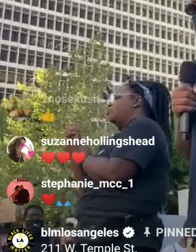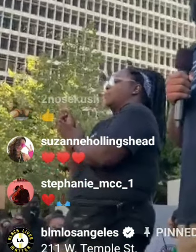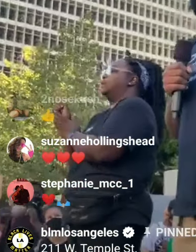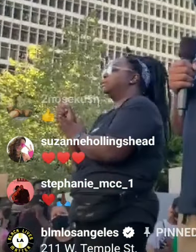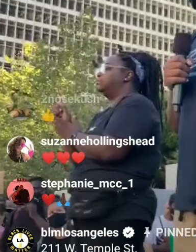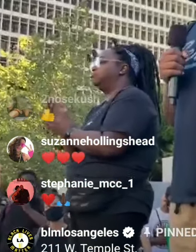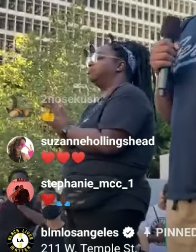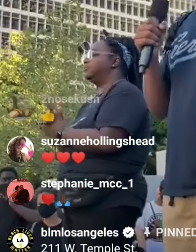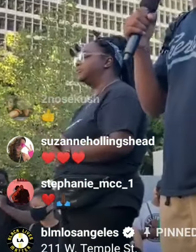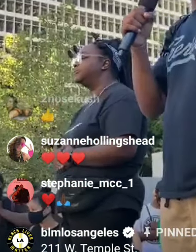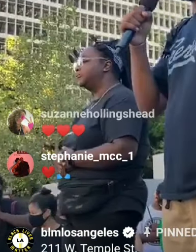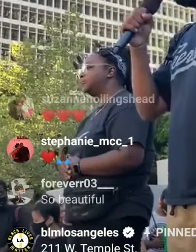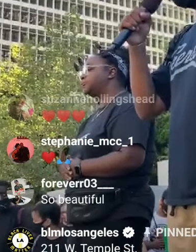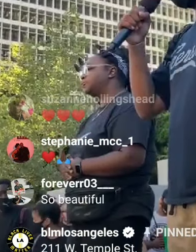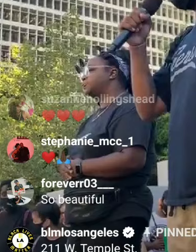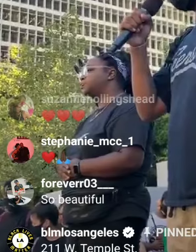You are enough.